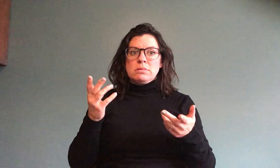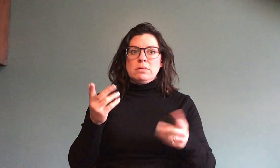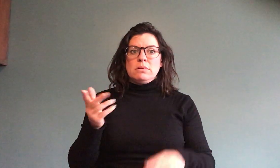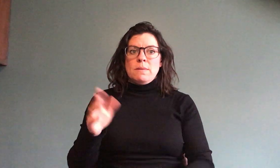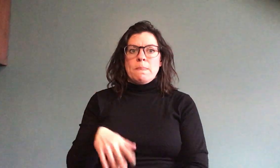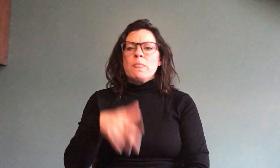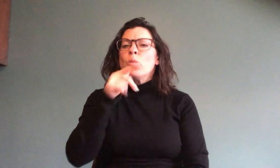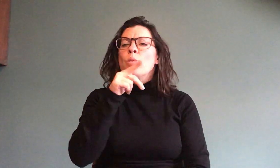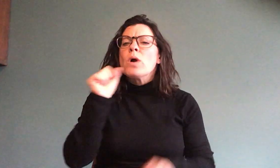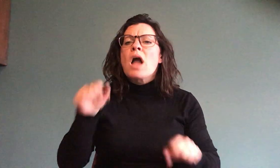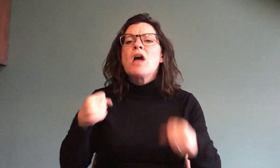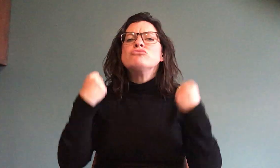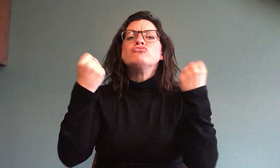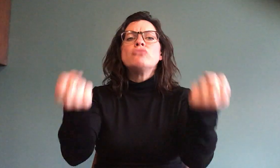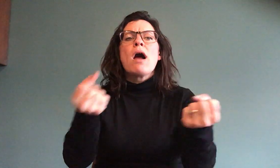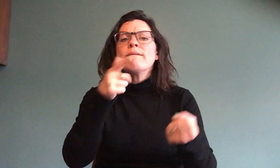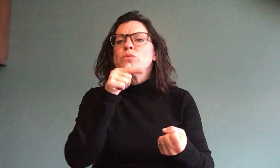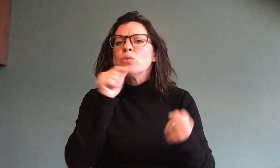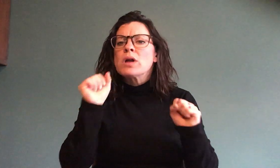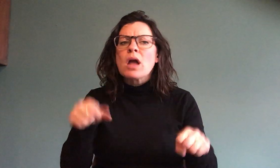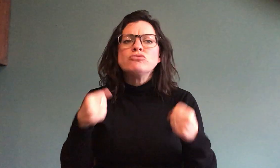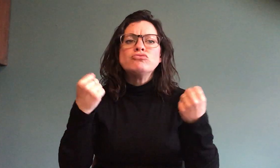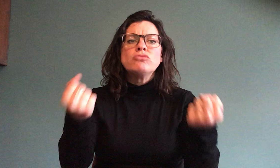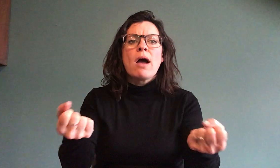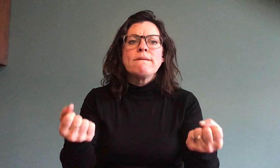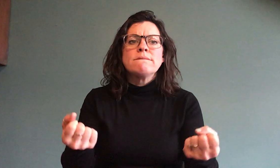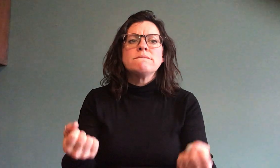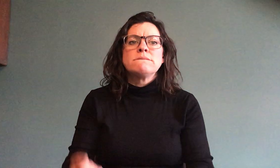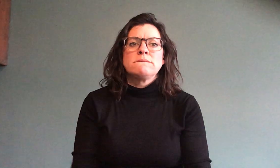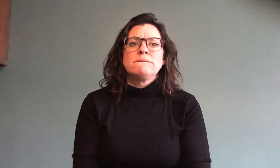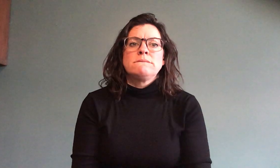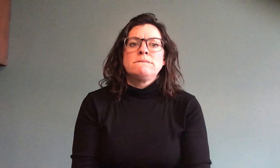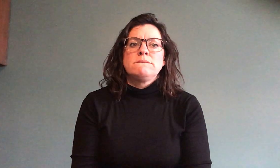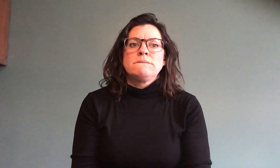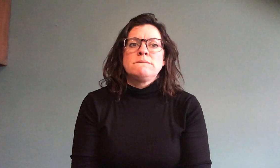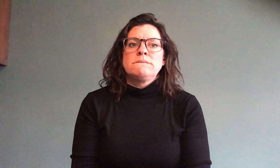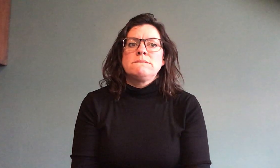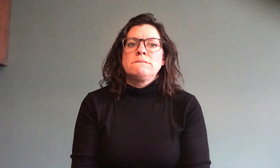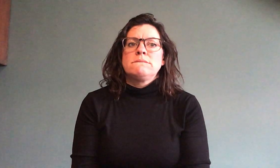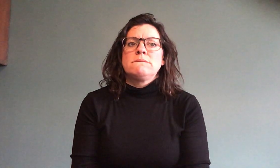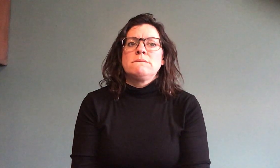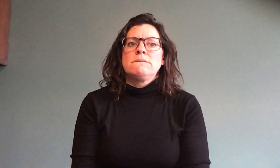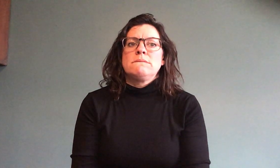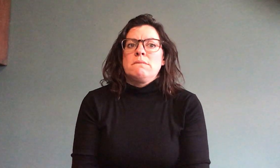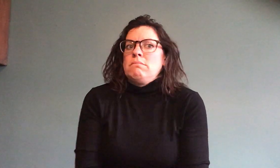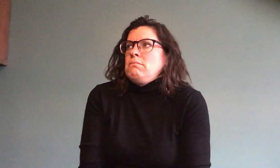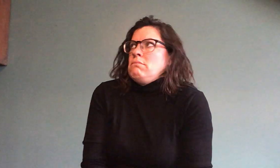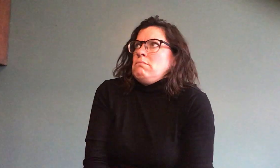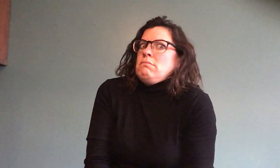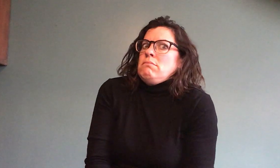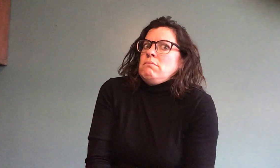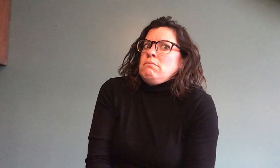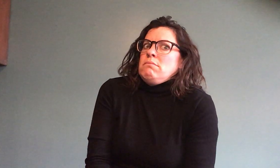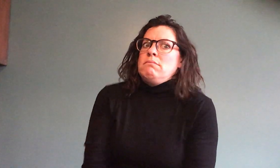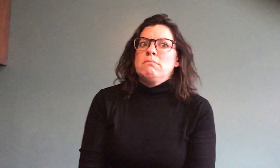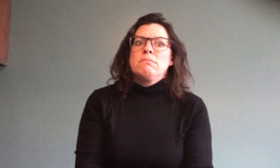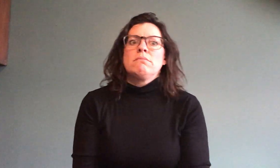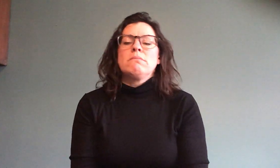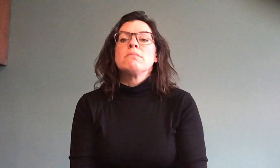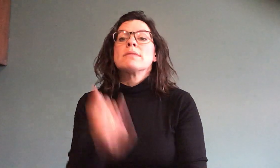Okay, so we're going to use a person called the spotter. We've all heard about the spotter before. He's going to go out on the road, and